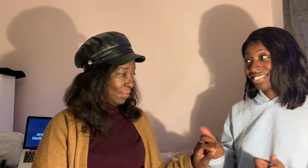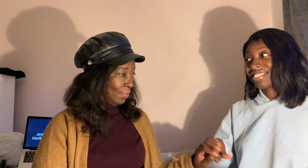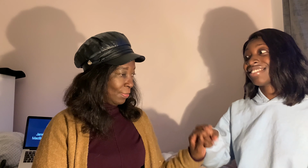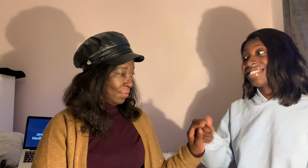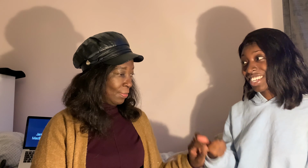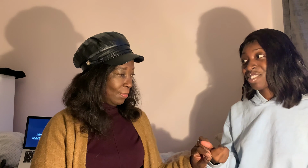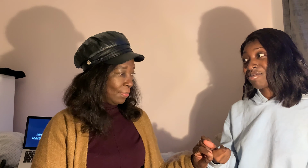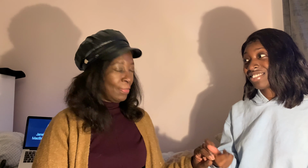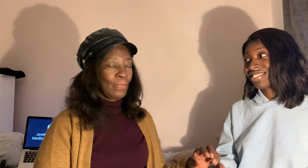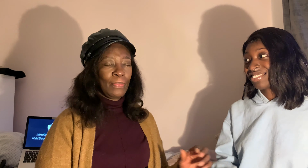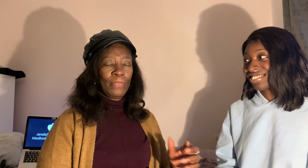Next one.